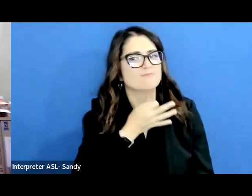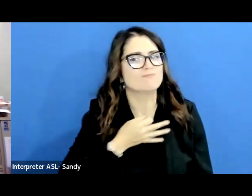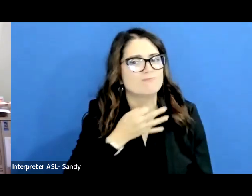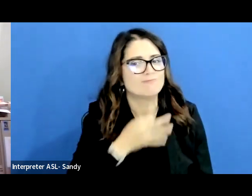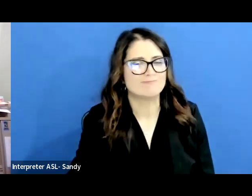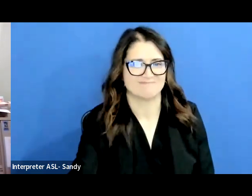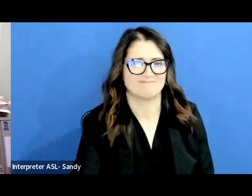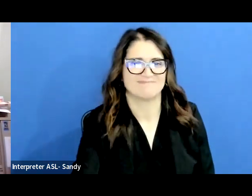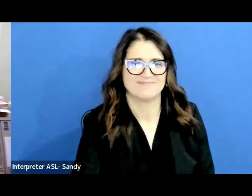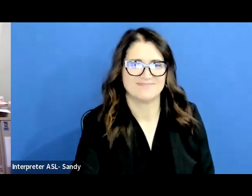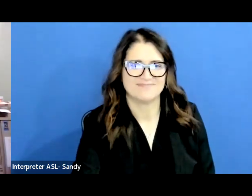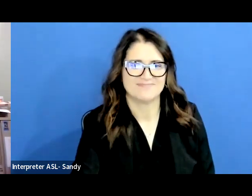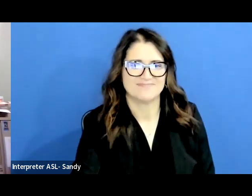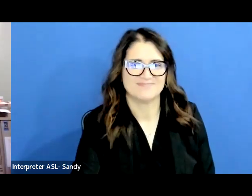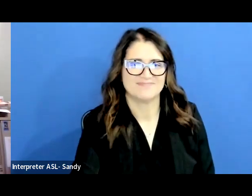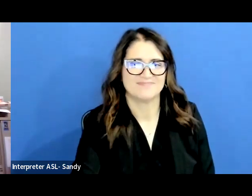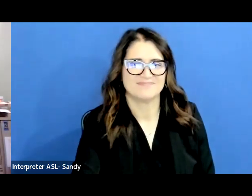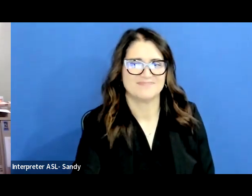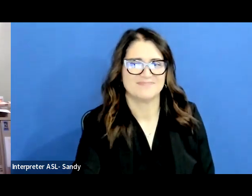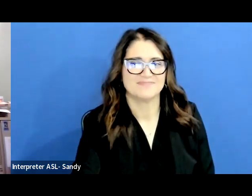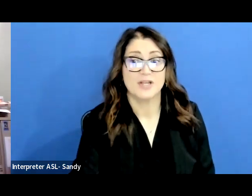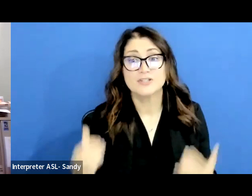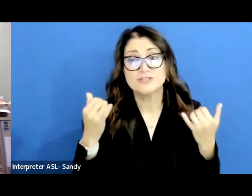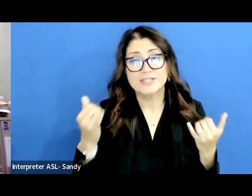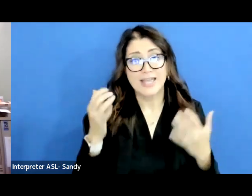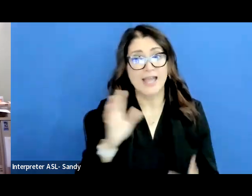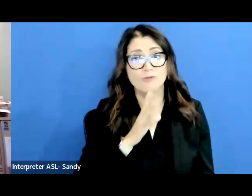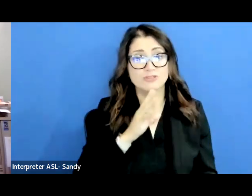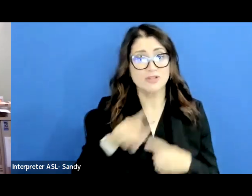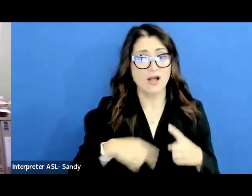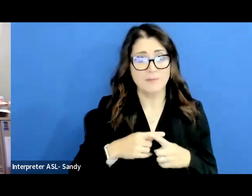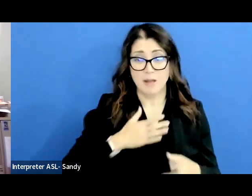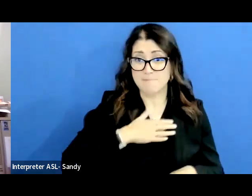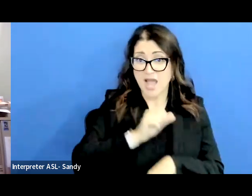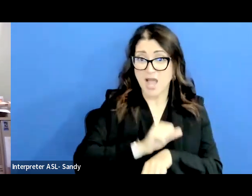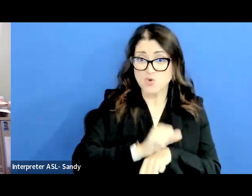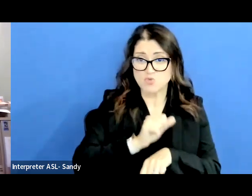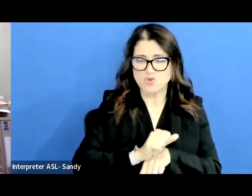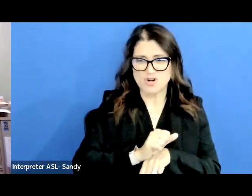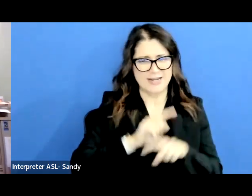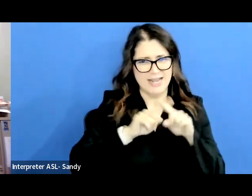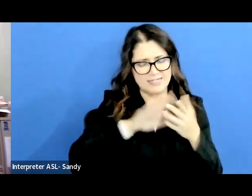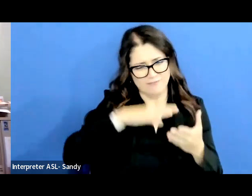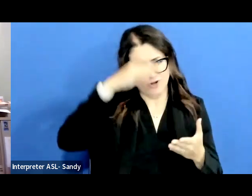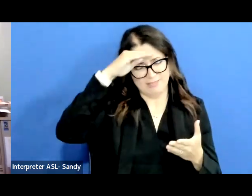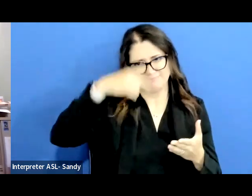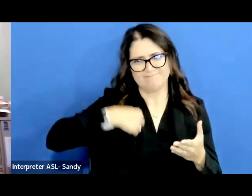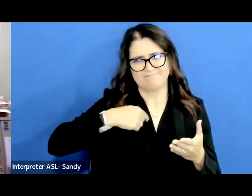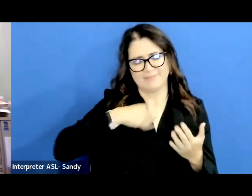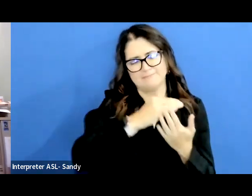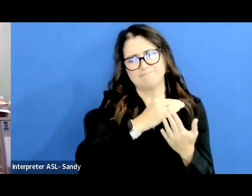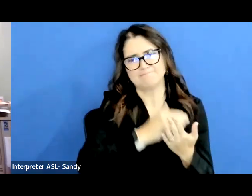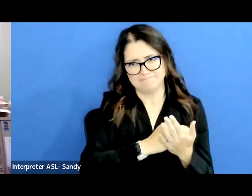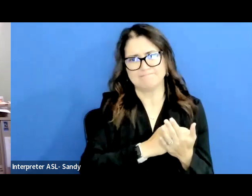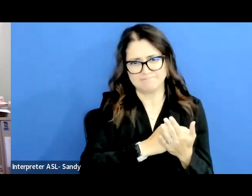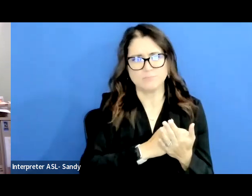you about my work and lessons learned in serving farm workers and farm workers